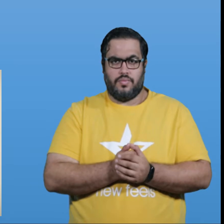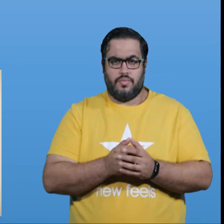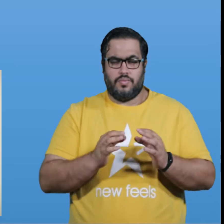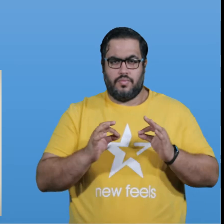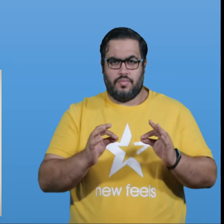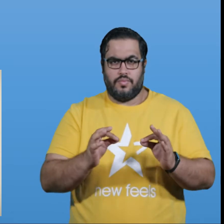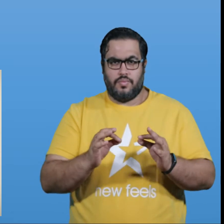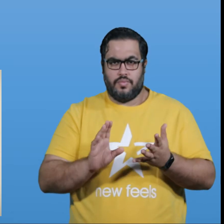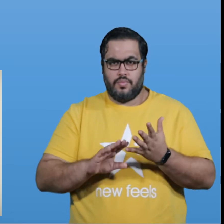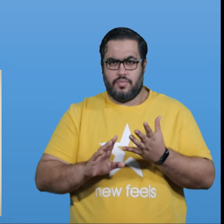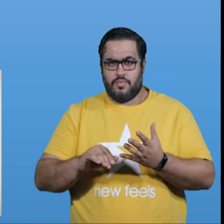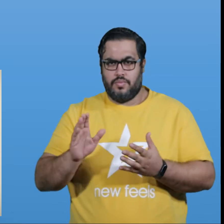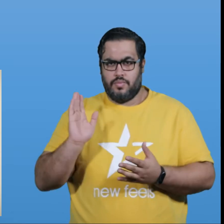This is by T.S. Eliot.